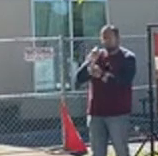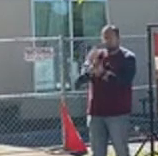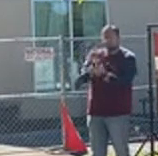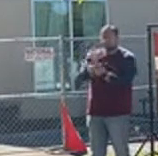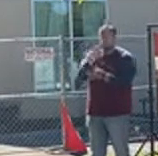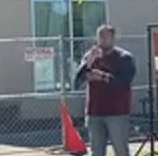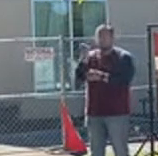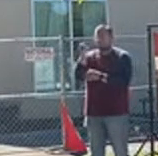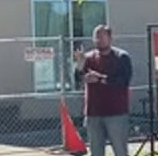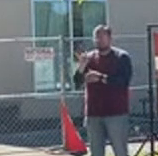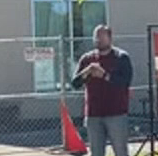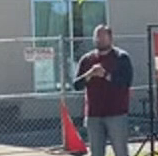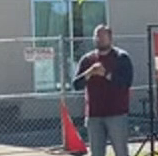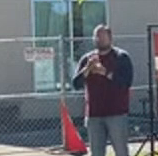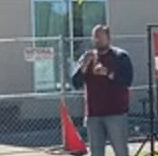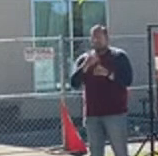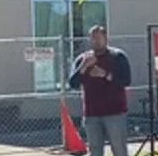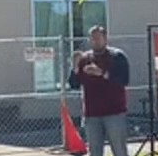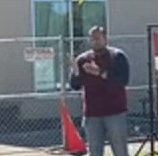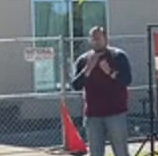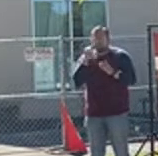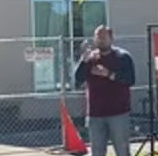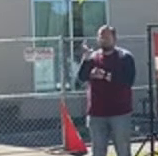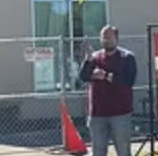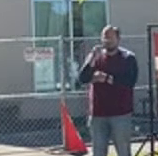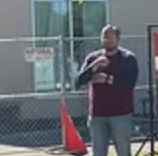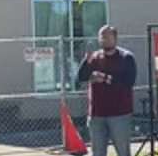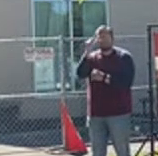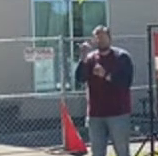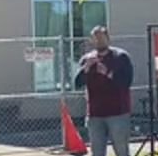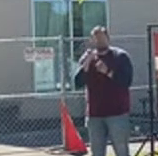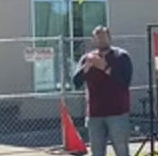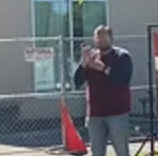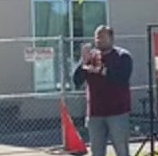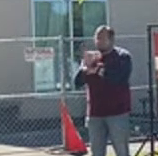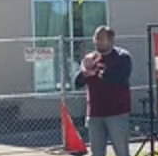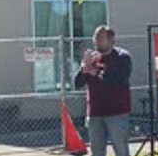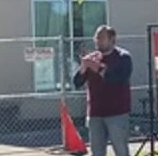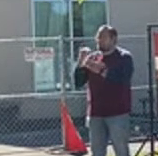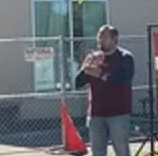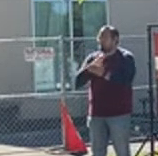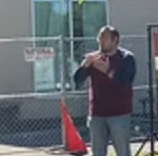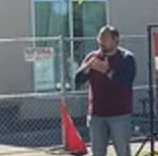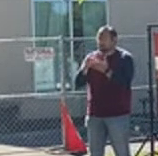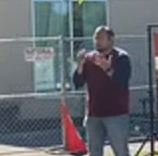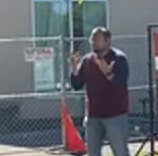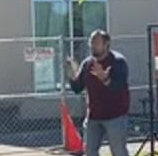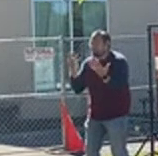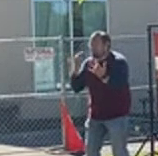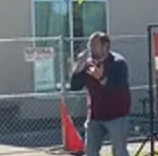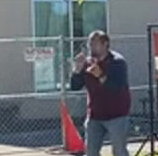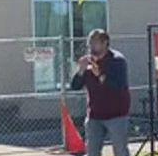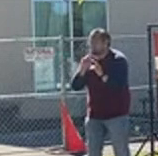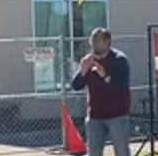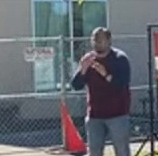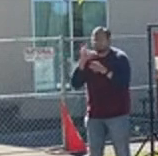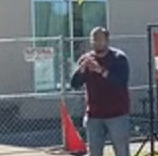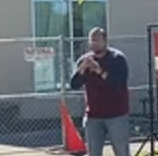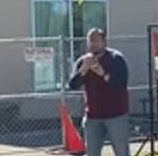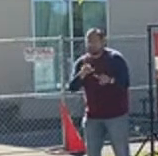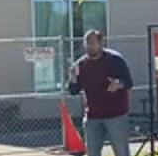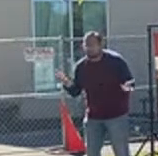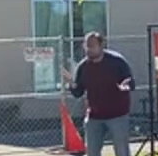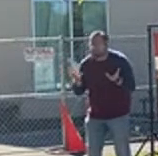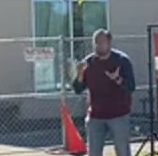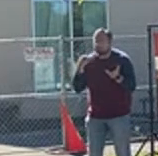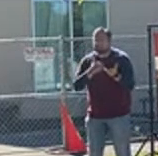2018. And as I was preparing for this speech, I was remembering the night that we were all waiting for the results. And we were at a budget